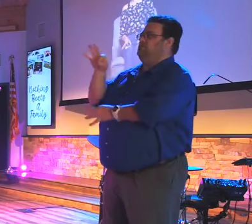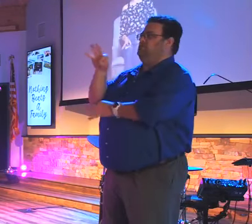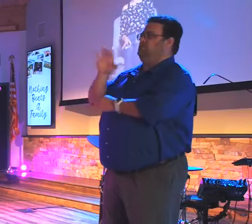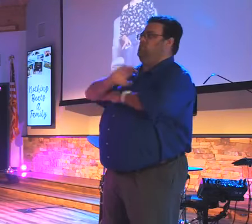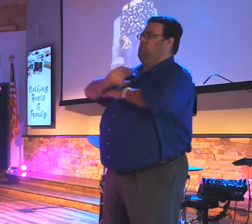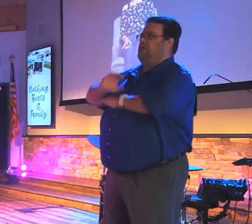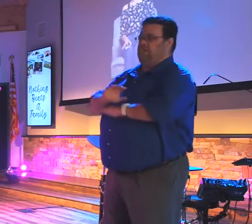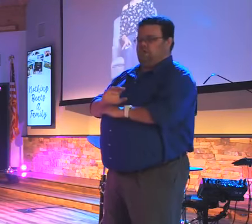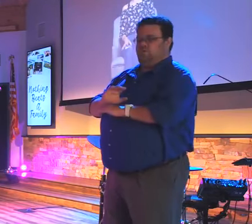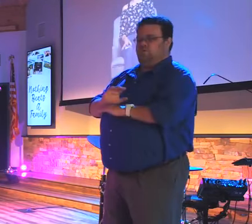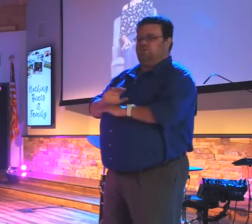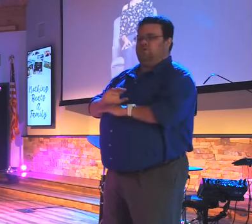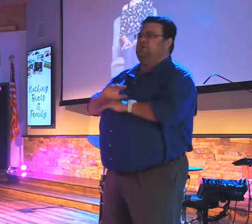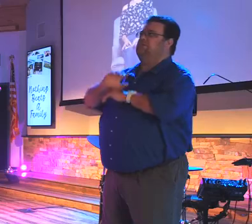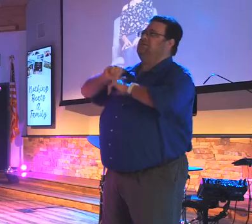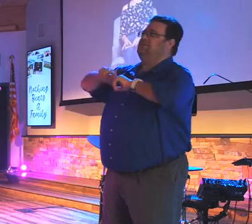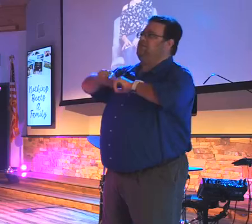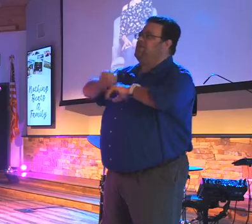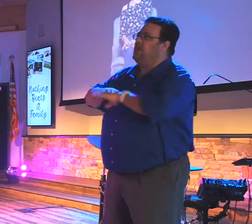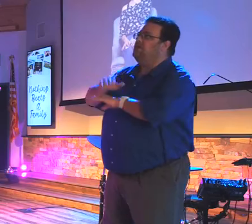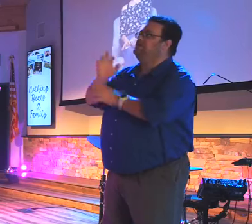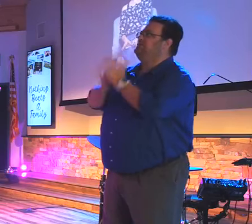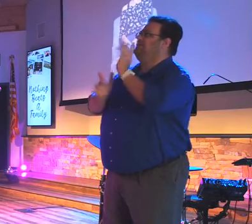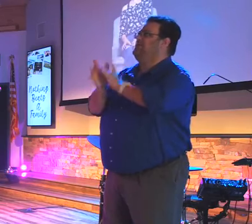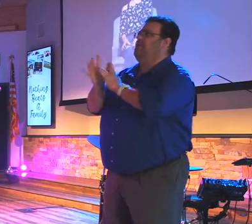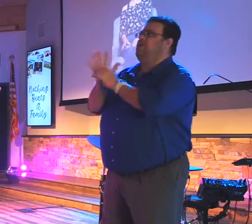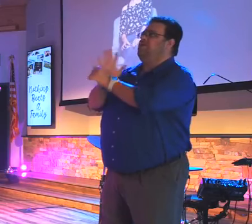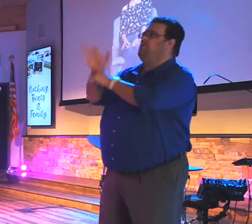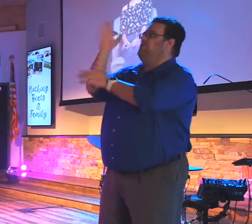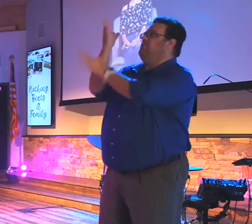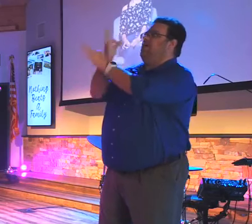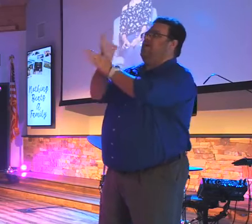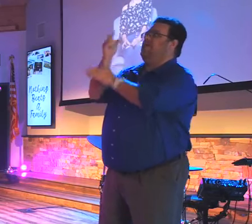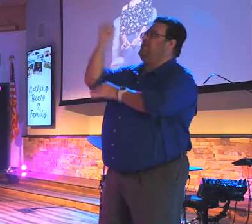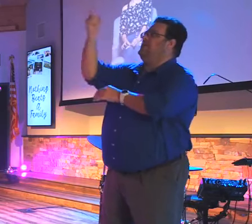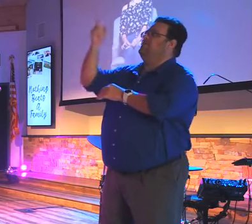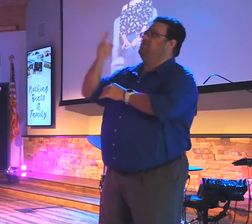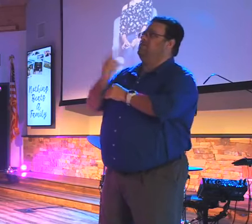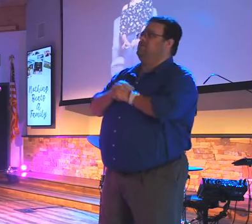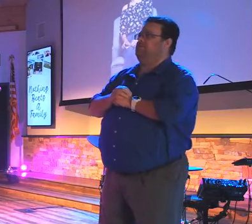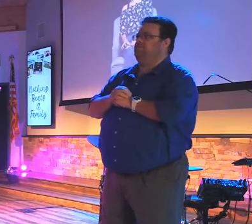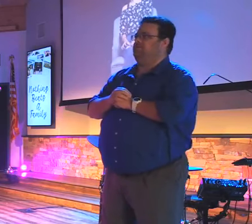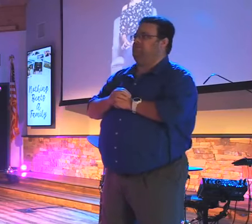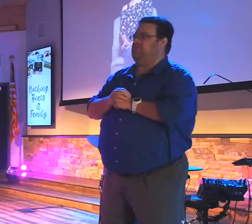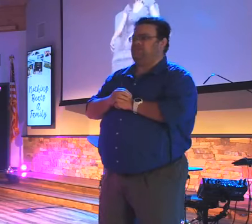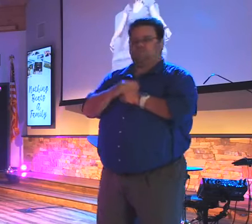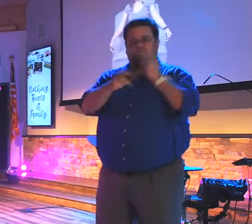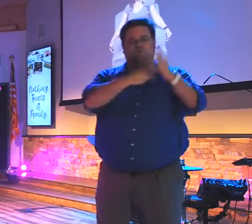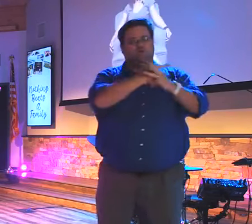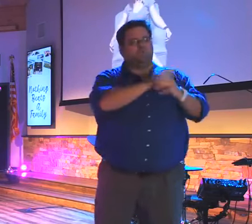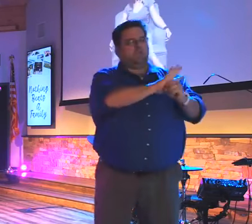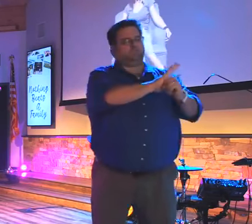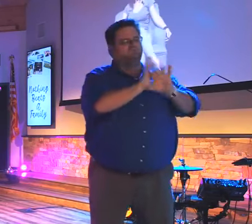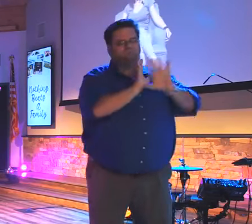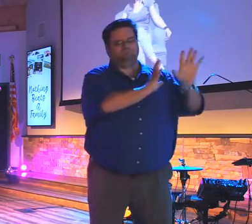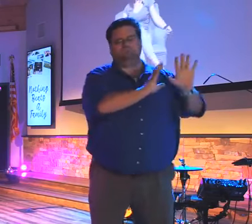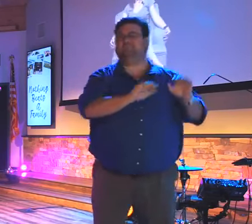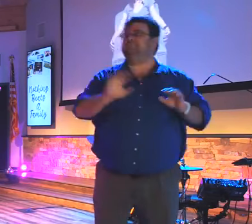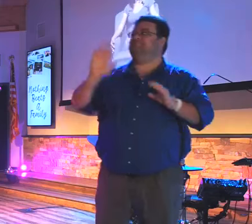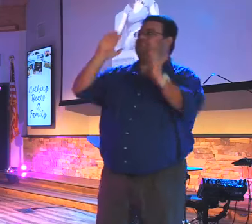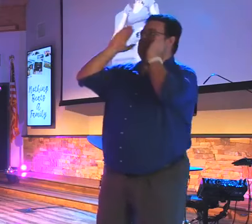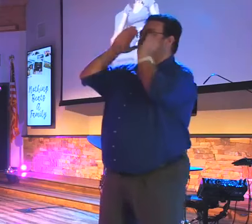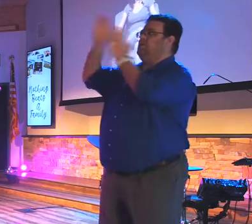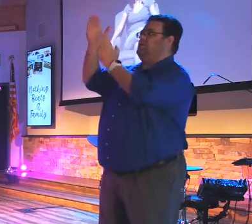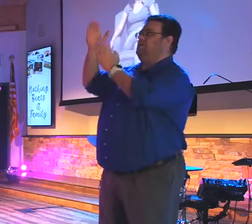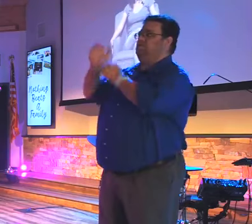were resting in Jesus. We were having full faith in Him. There was no pressure from the outside world. I'm, you know, happy that I was